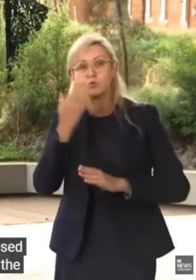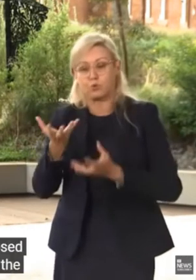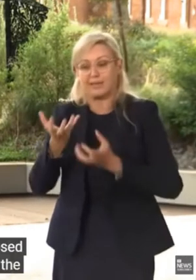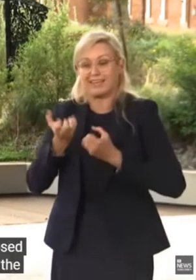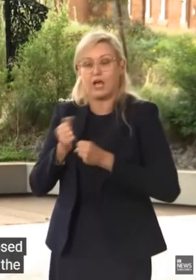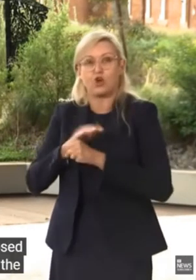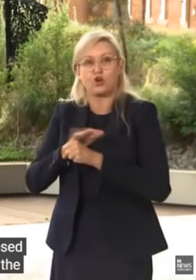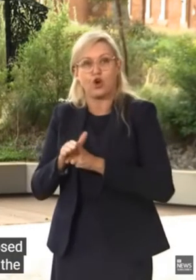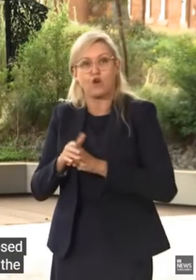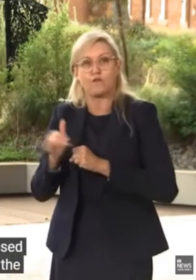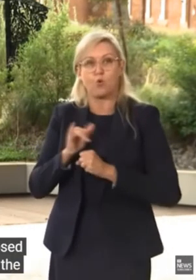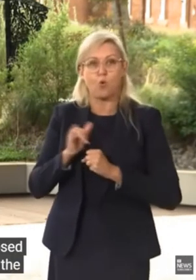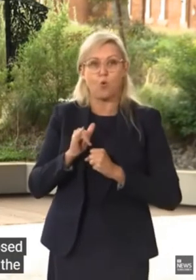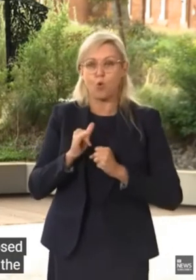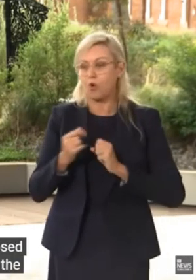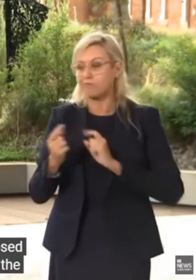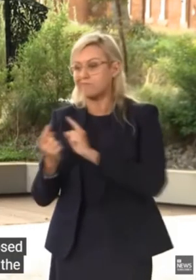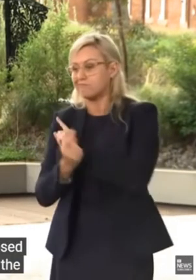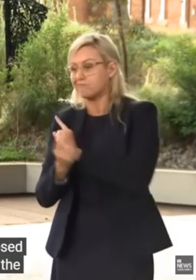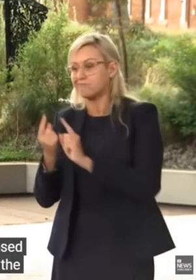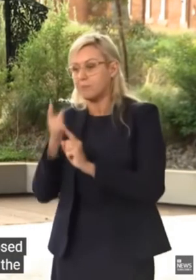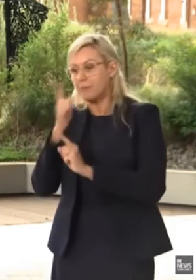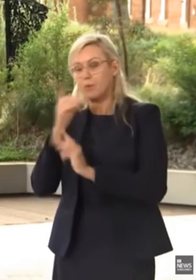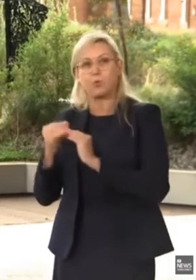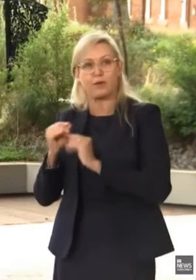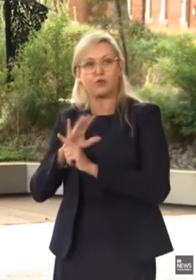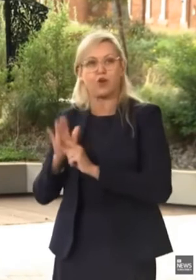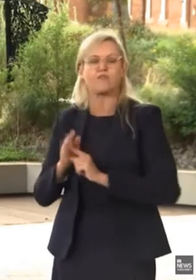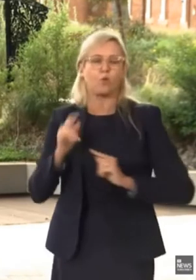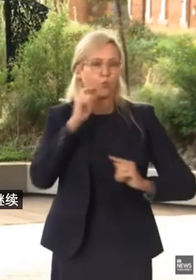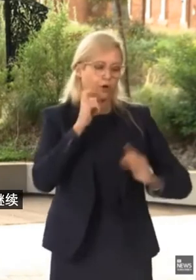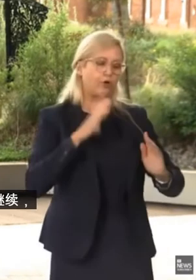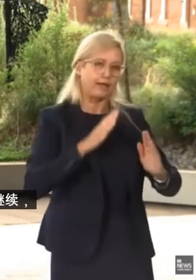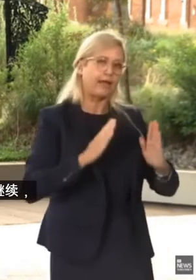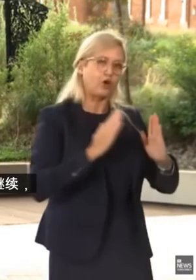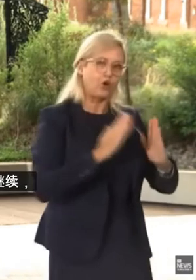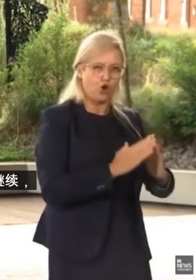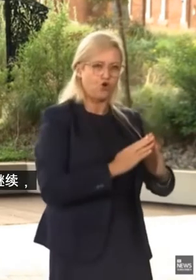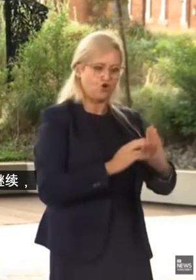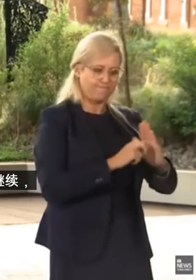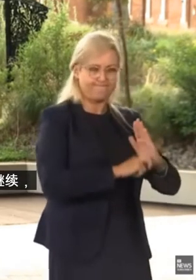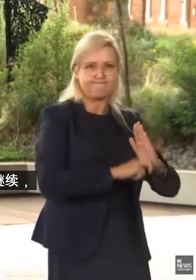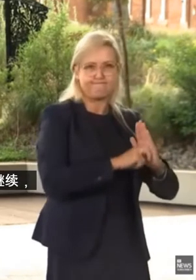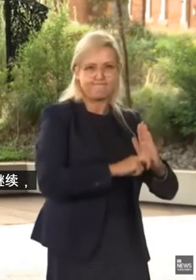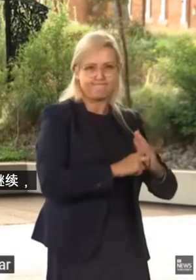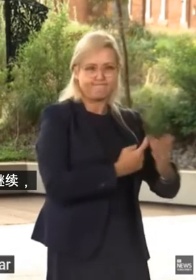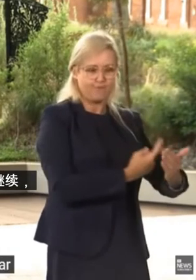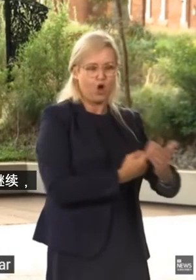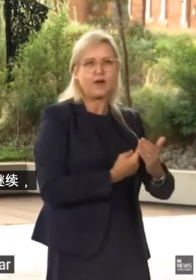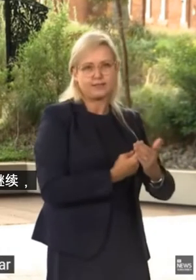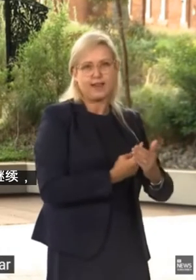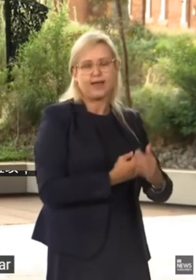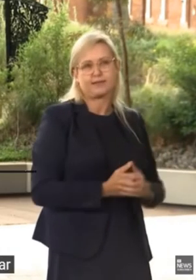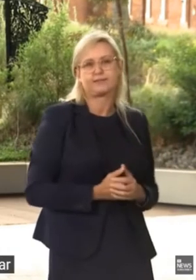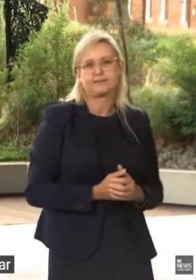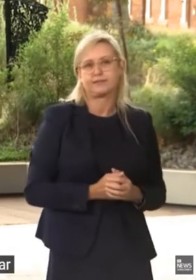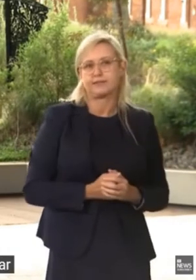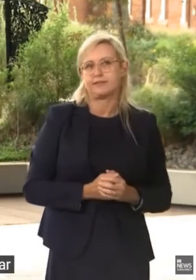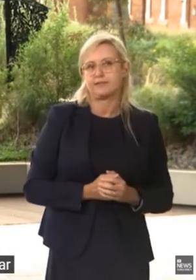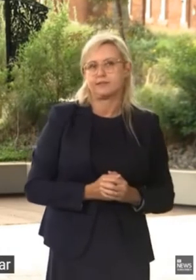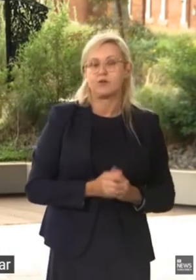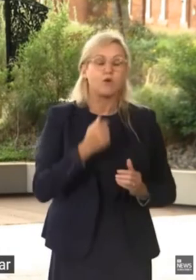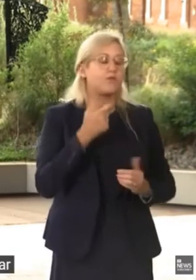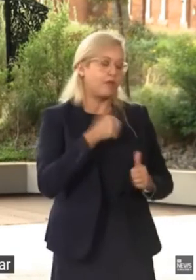And the online learning that we had last year will continue. We have built up that resourcing. It's been